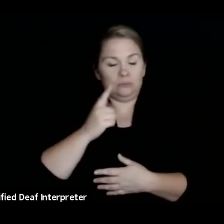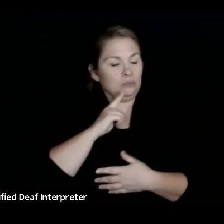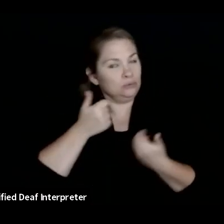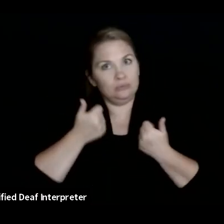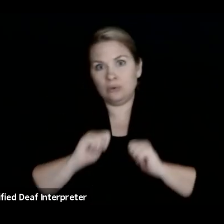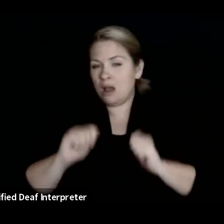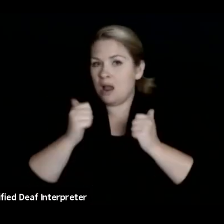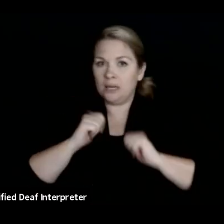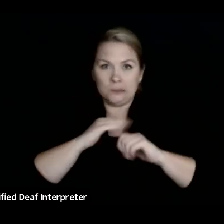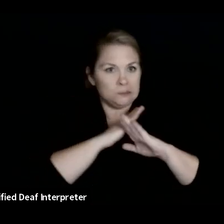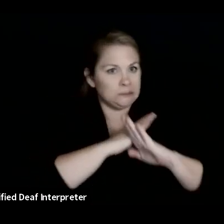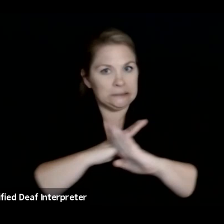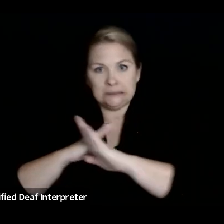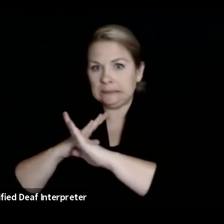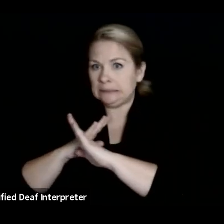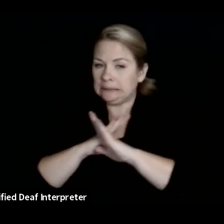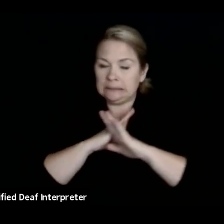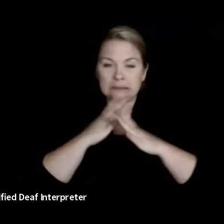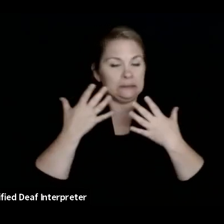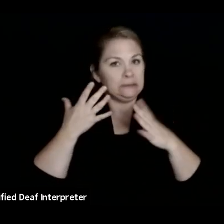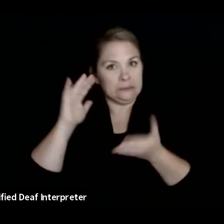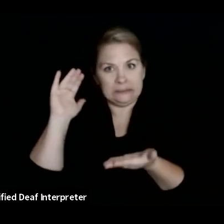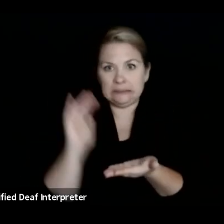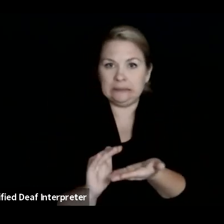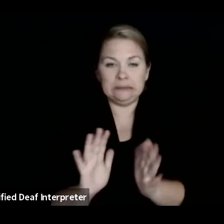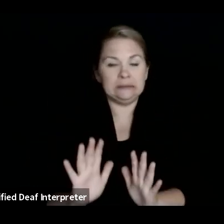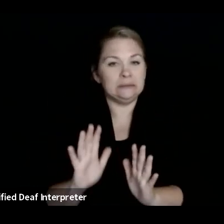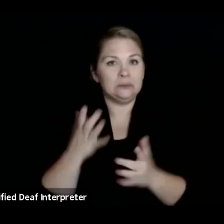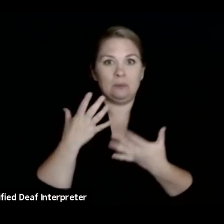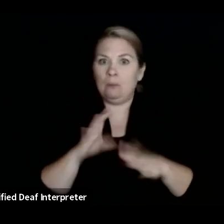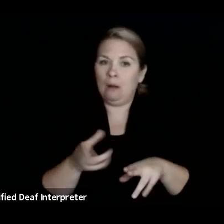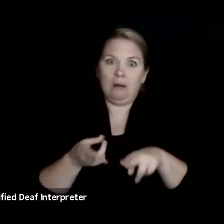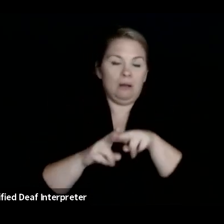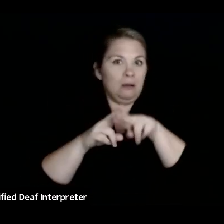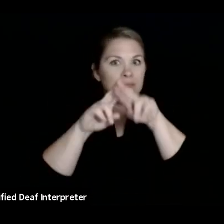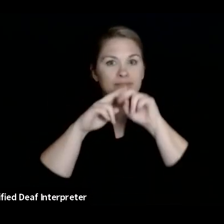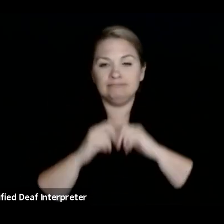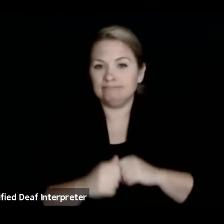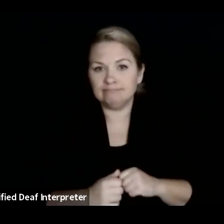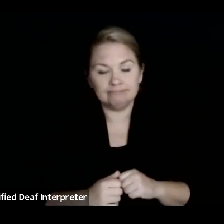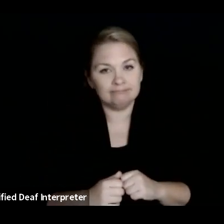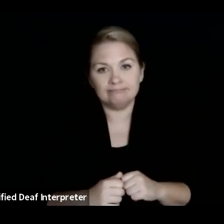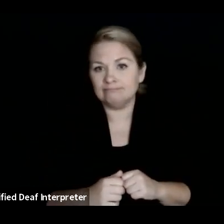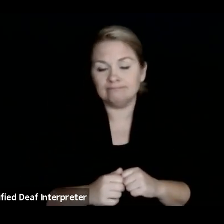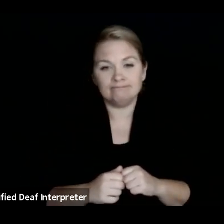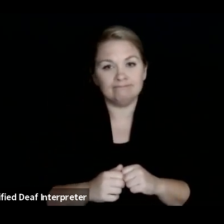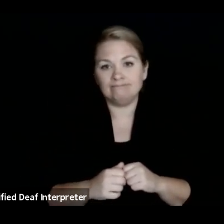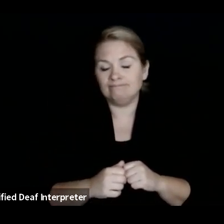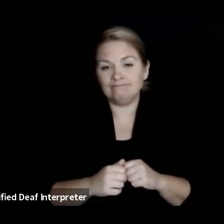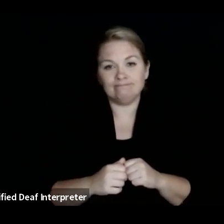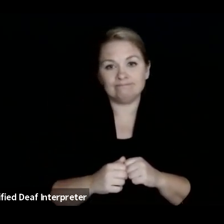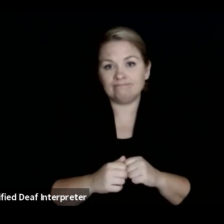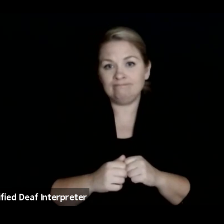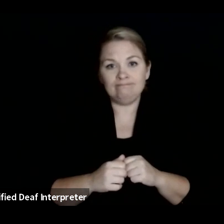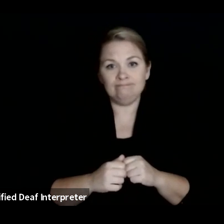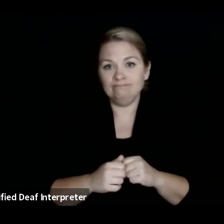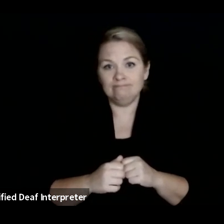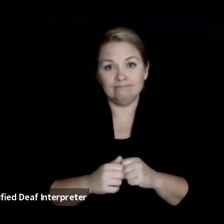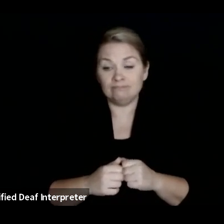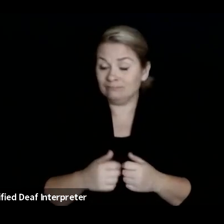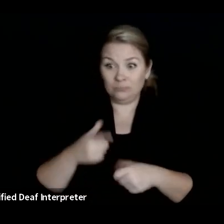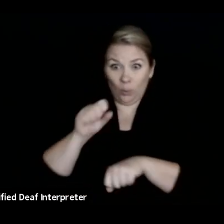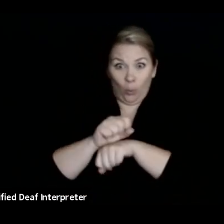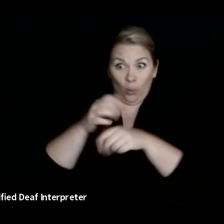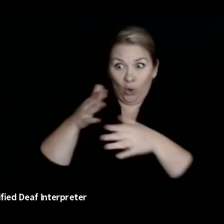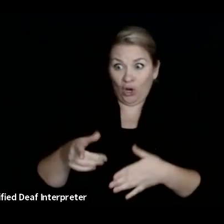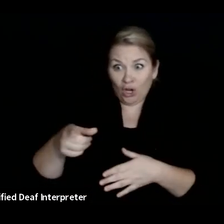can do from a system standpoint to prevent workers from getting infected and unknowingly bring it into the facilities where they work. This